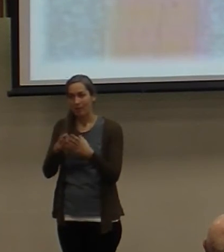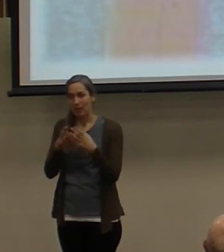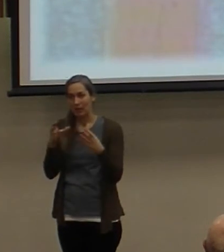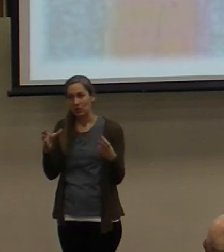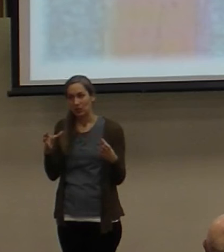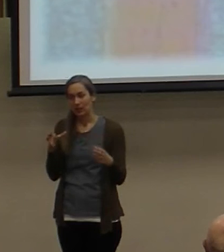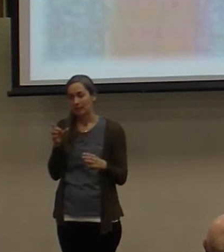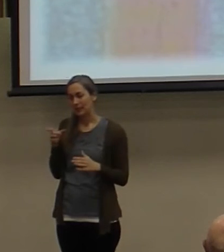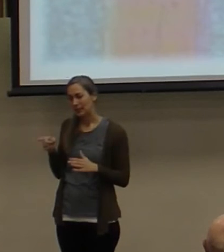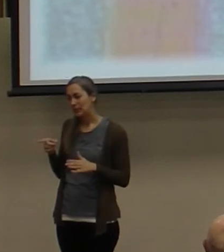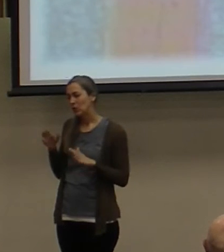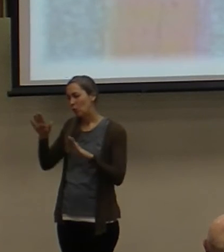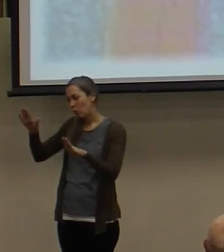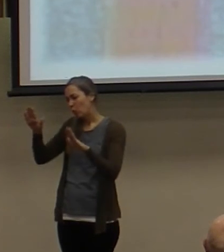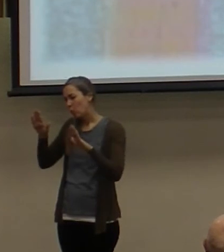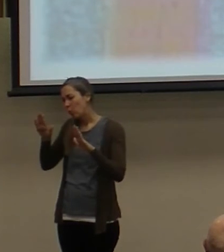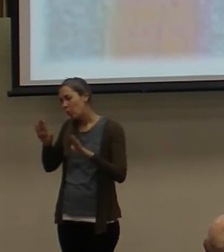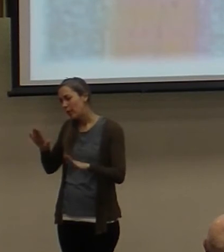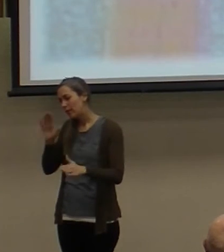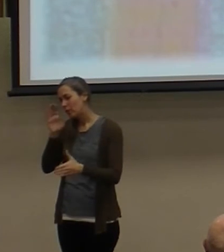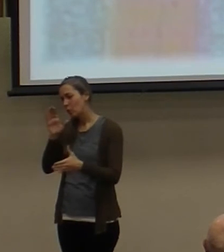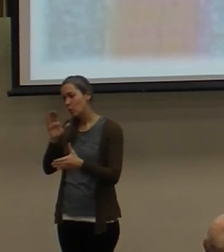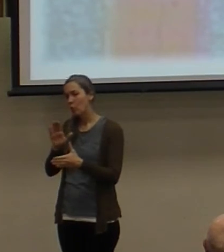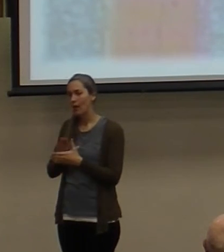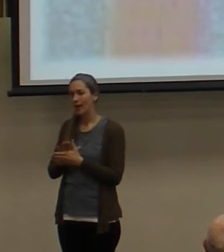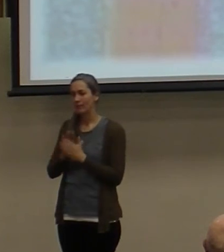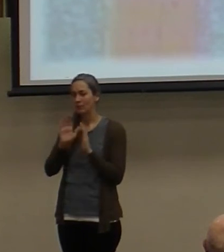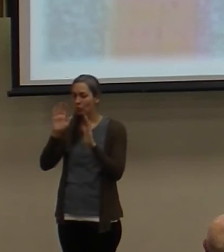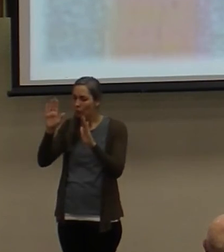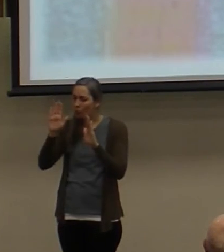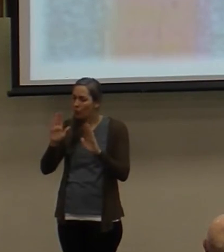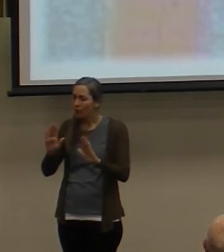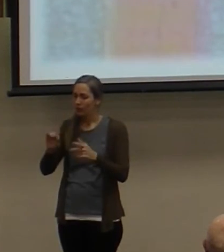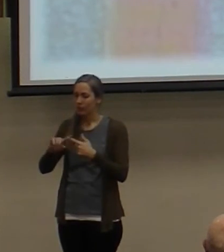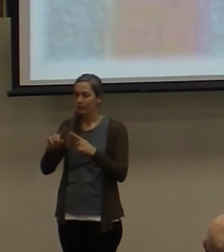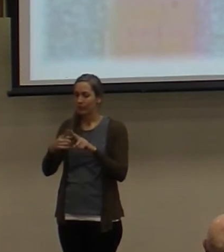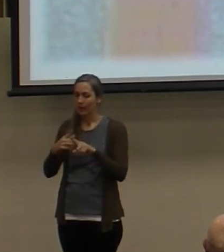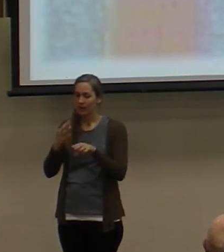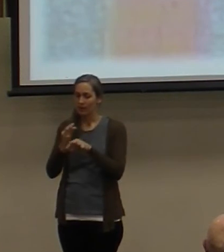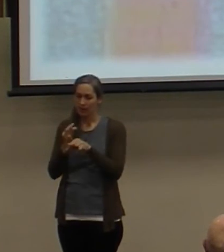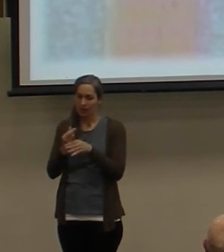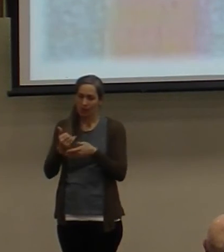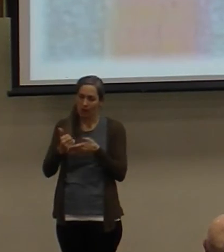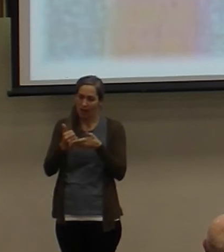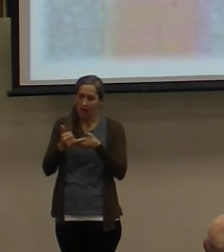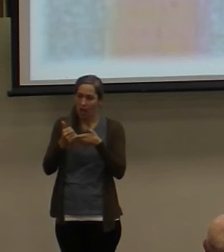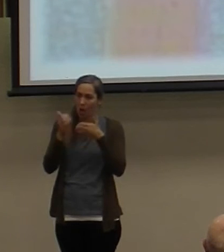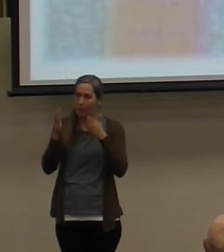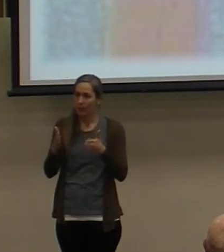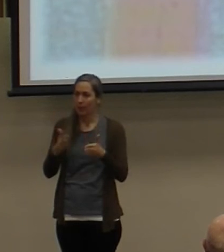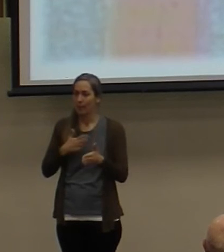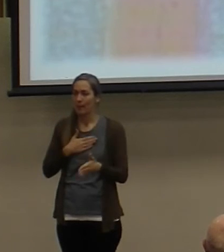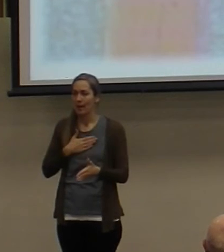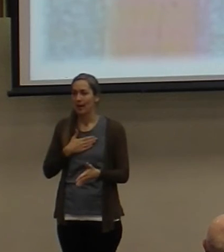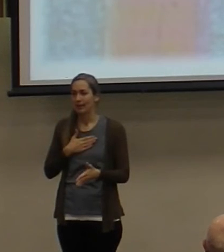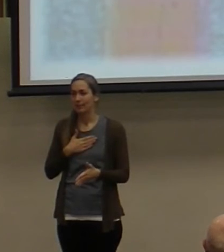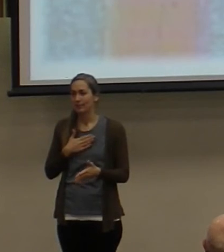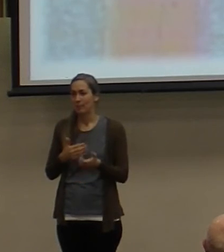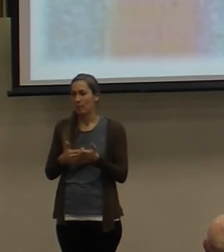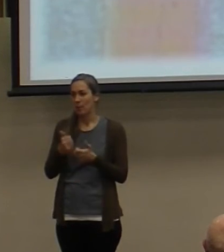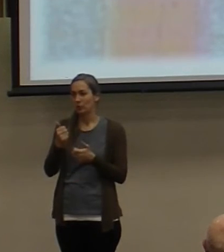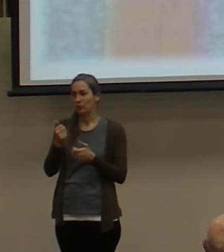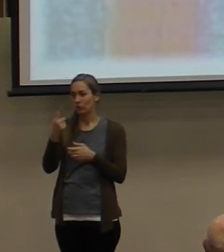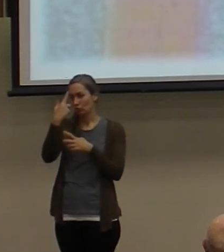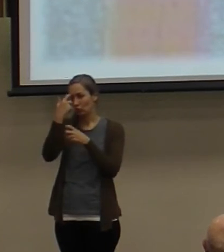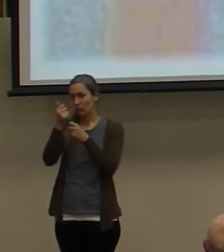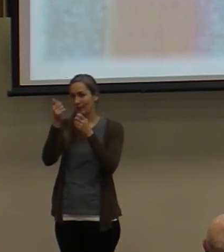wife. She is a magnificent friend. She is a faithful helper. She's one of my most trusted advisors. But